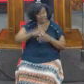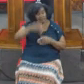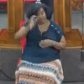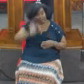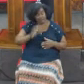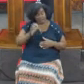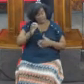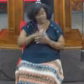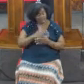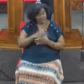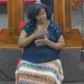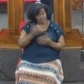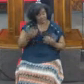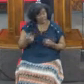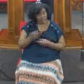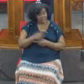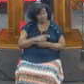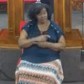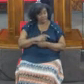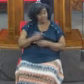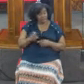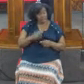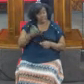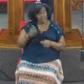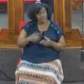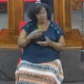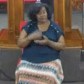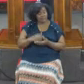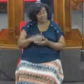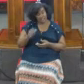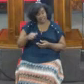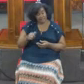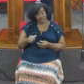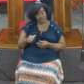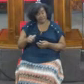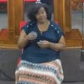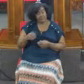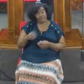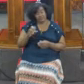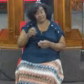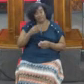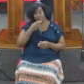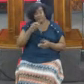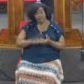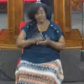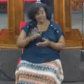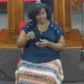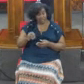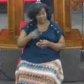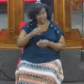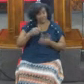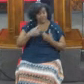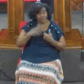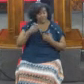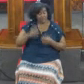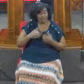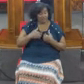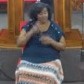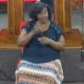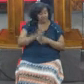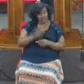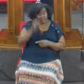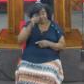being shared today. Do we need money? Yes. Is money bad? No. But we ought to have the right perspective and